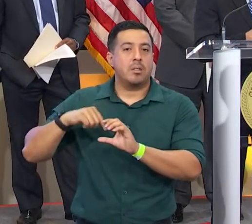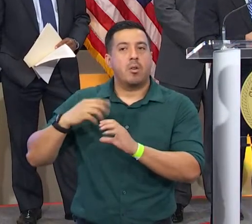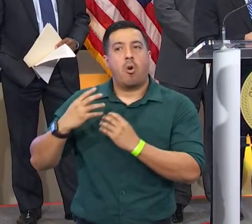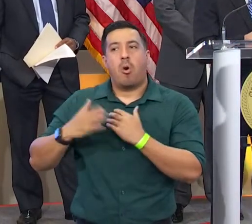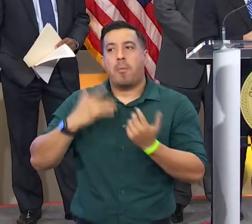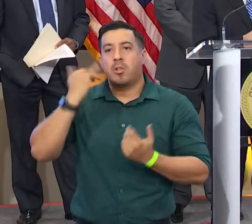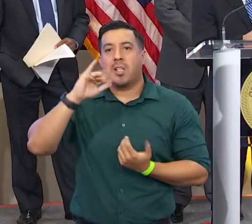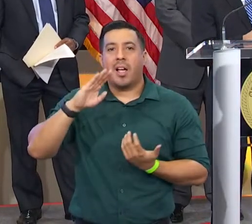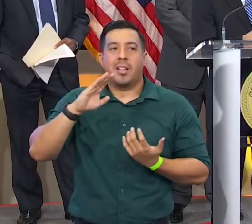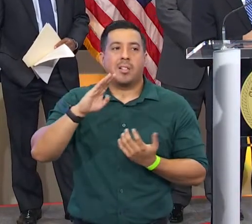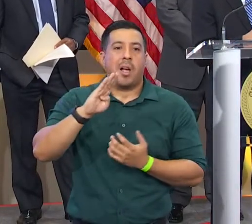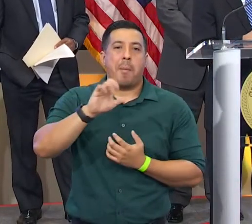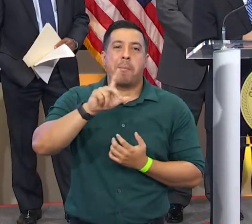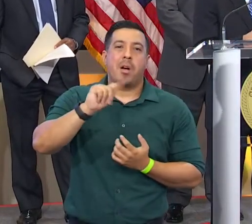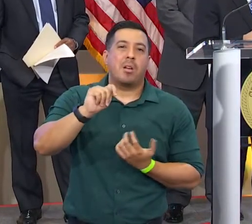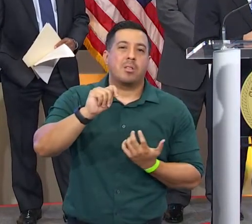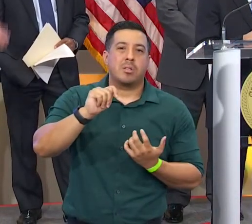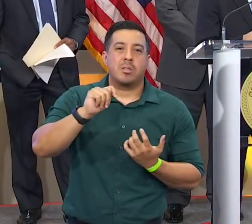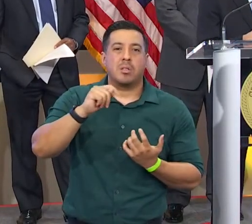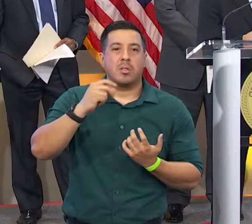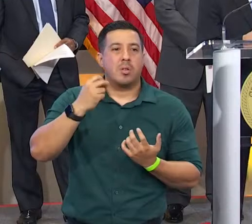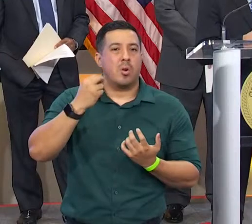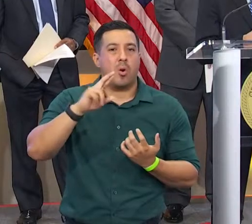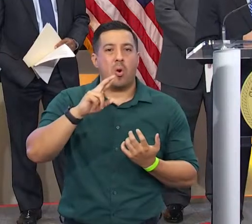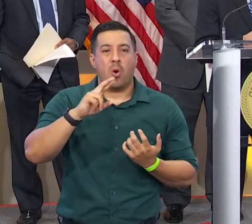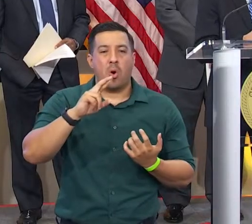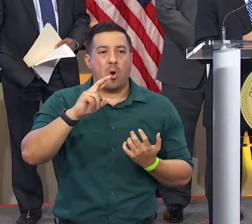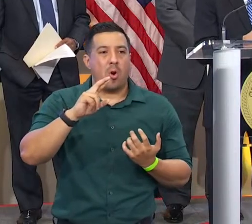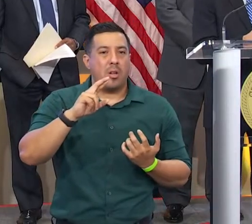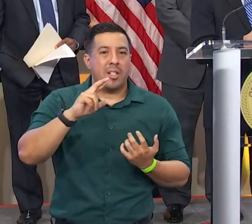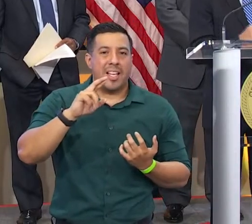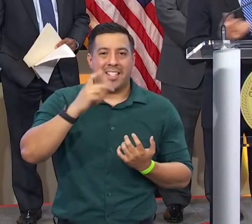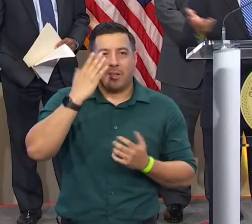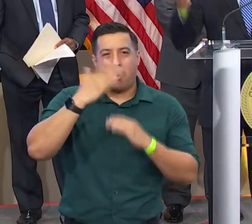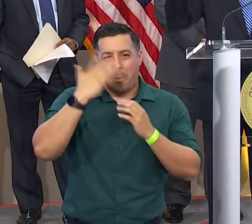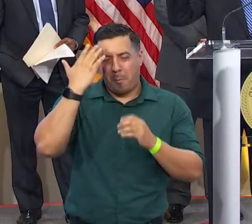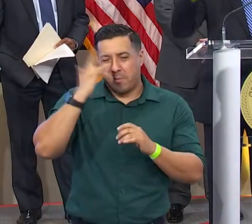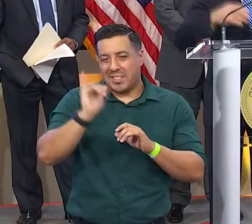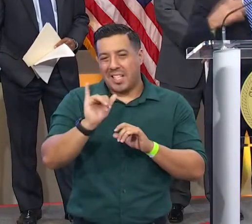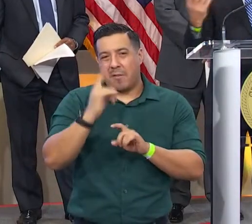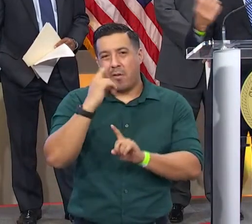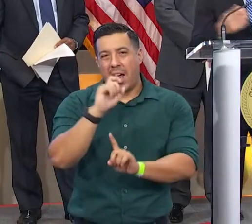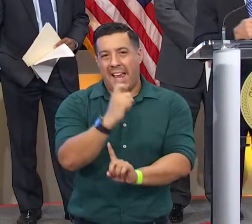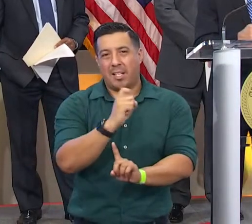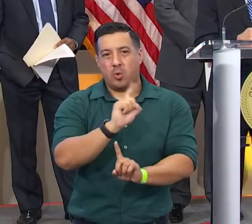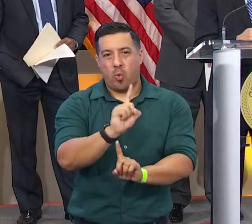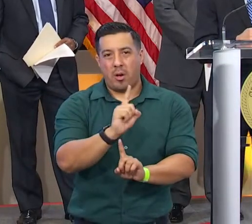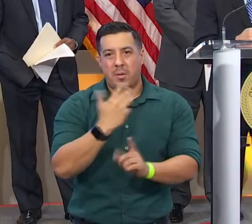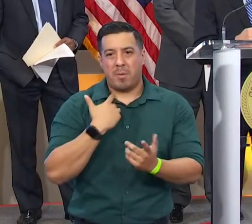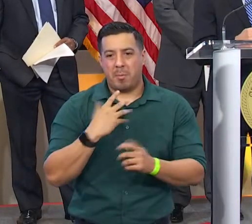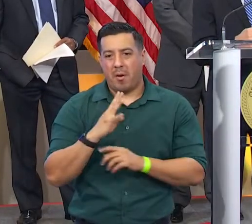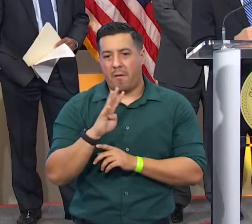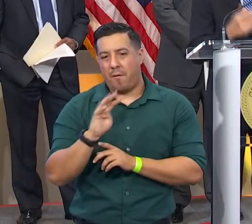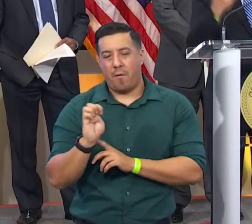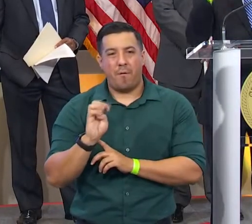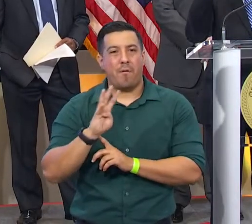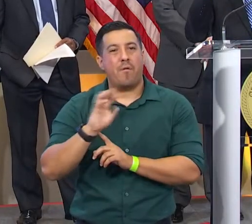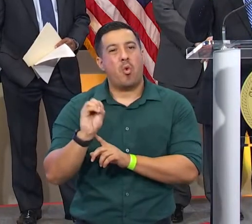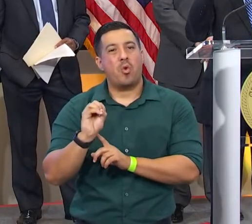kind of like the Bell 10 or the X1, where it goes up to maybe